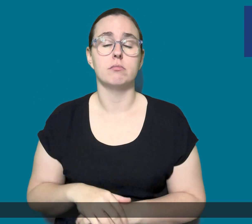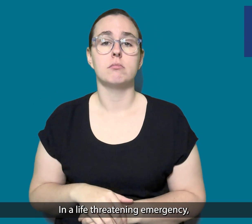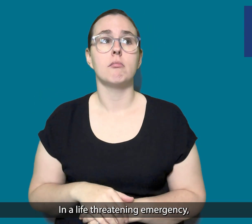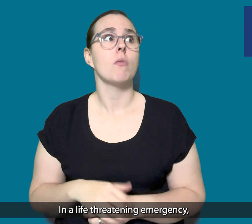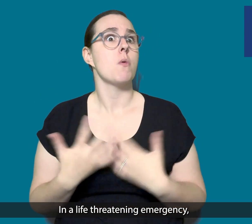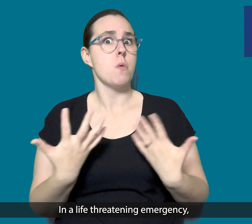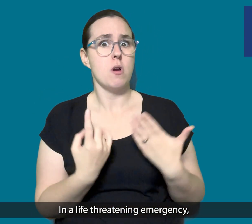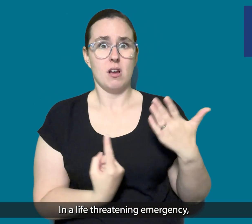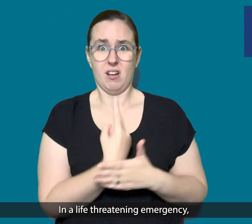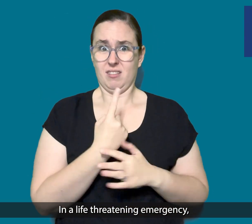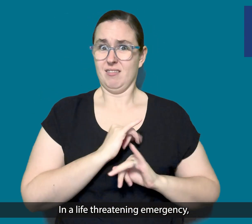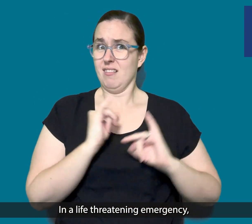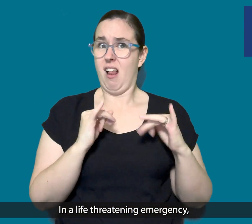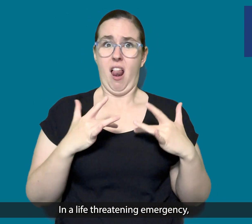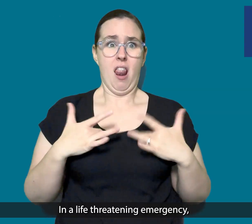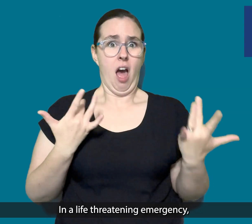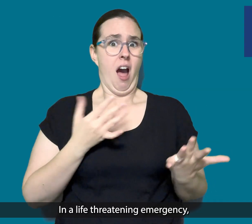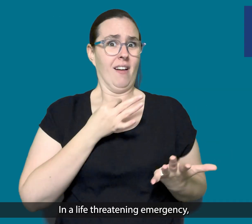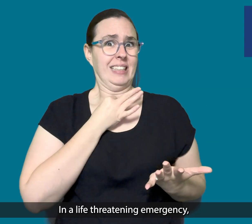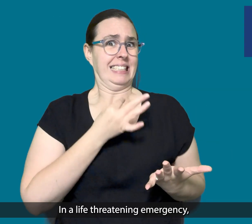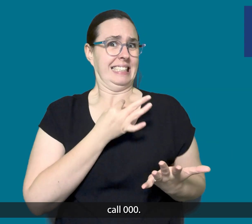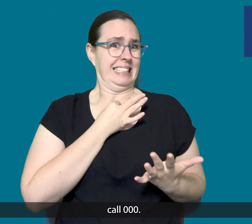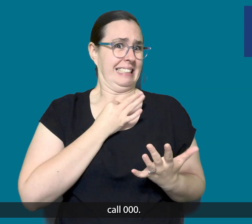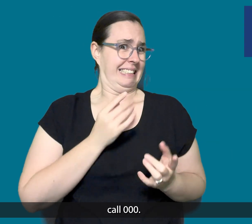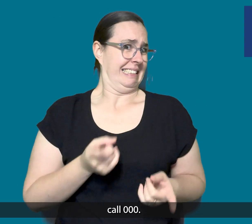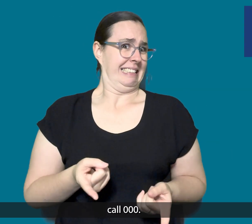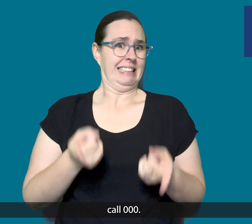a life-threatening emergency, call 000.